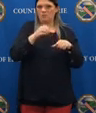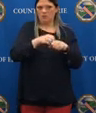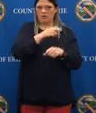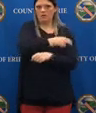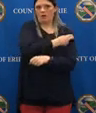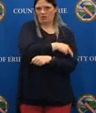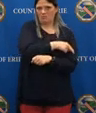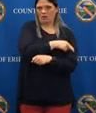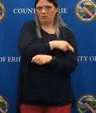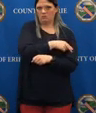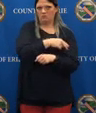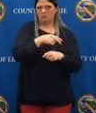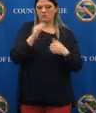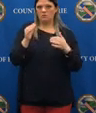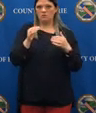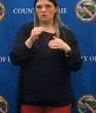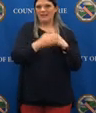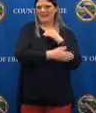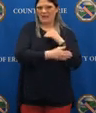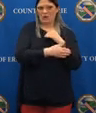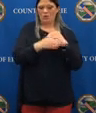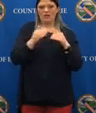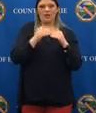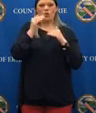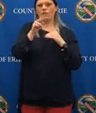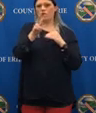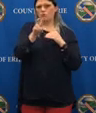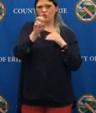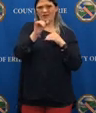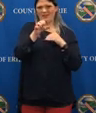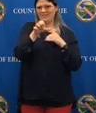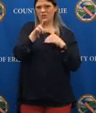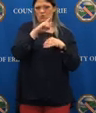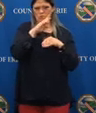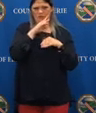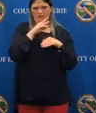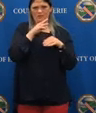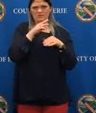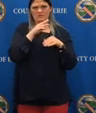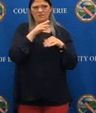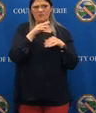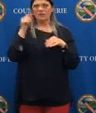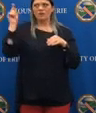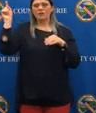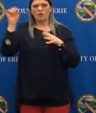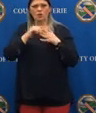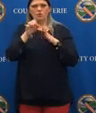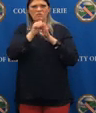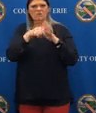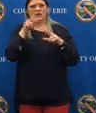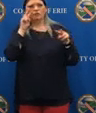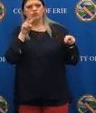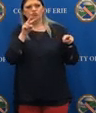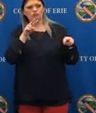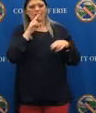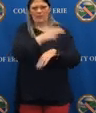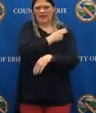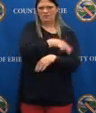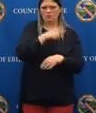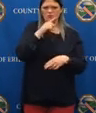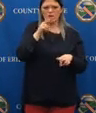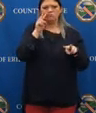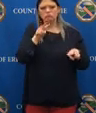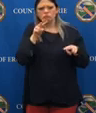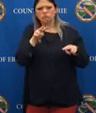hospitals and over 200 ICU beds. They, like us, are watching those hospitalization reports, and if they saw